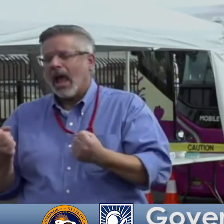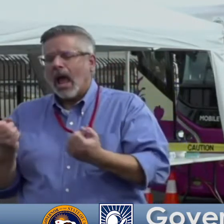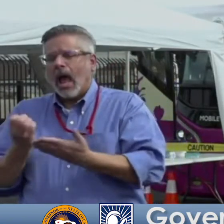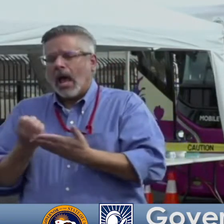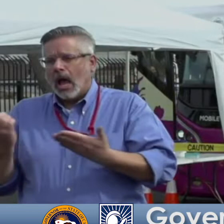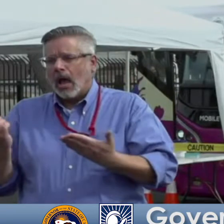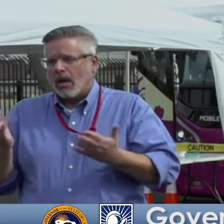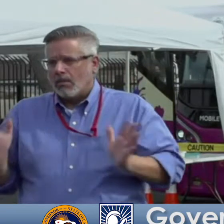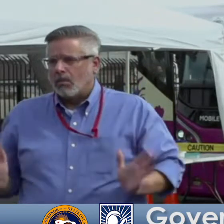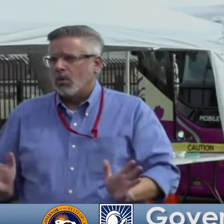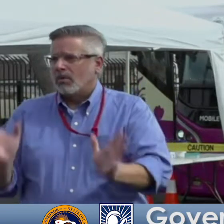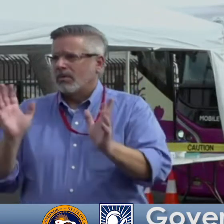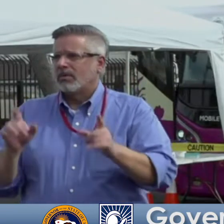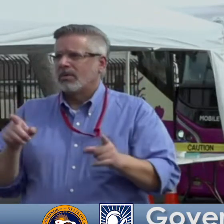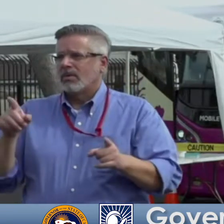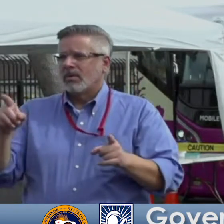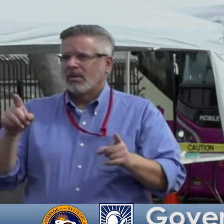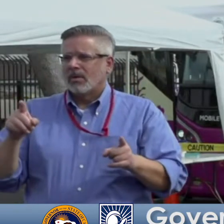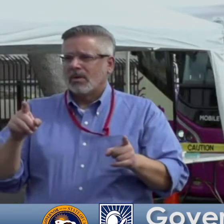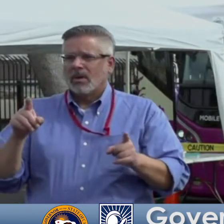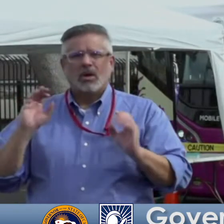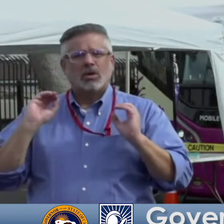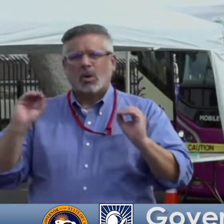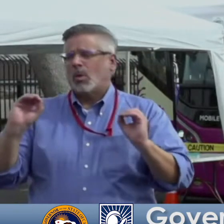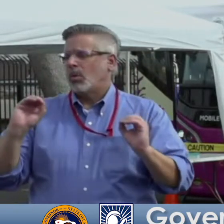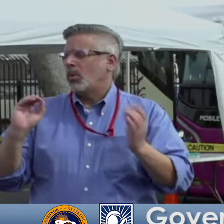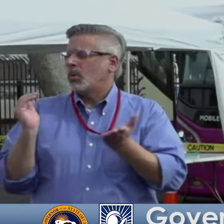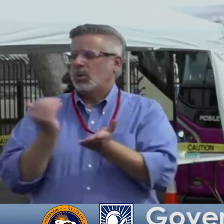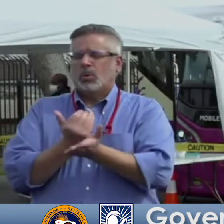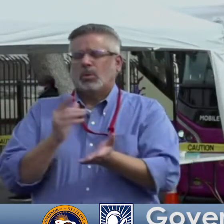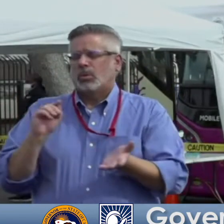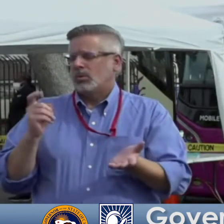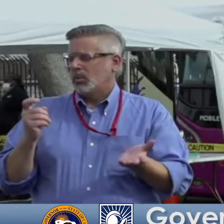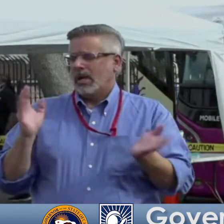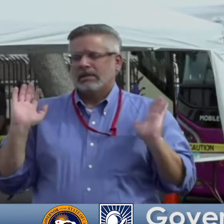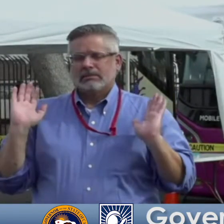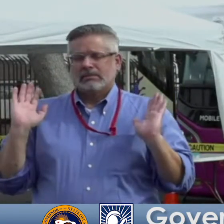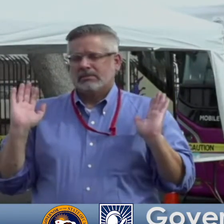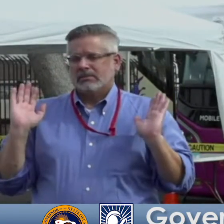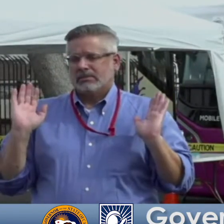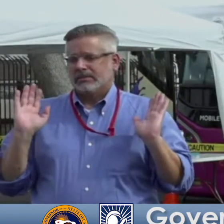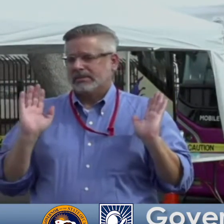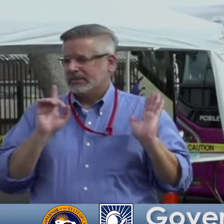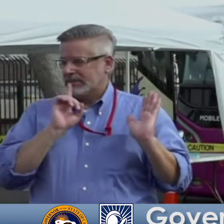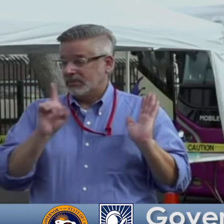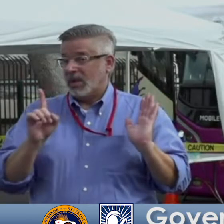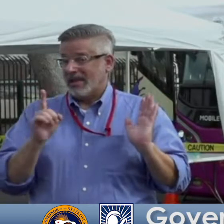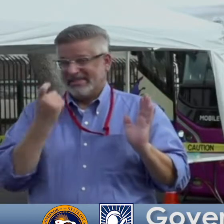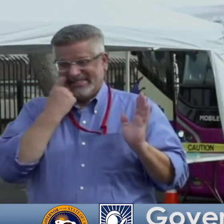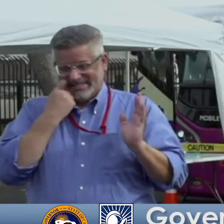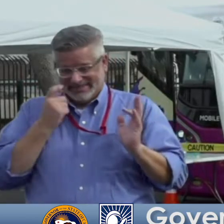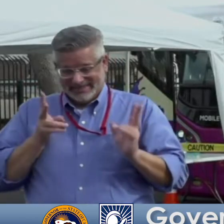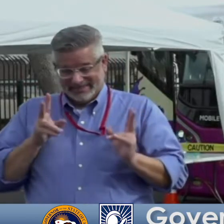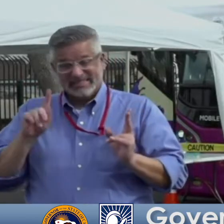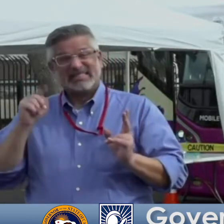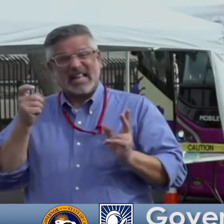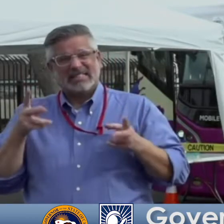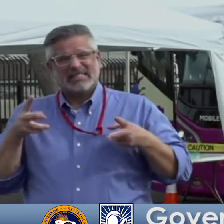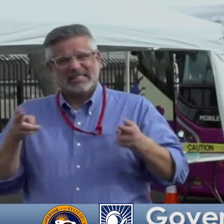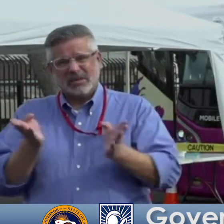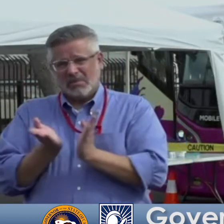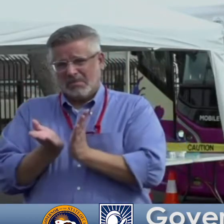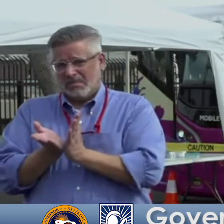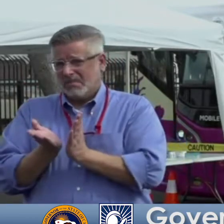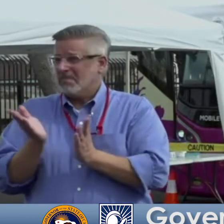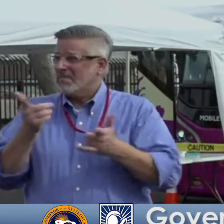economy moving. So you're saying no new tax? No need to, in fact, we had significant tax cuts in this year's budget. We did the biggest